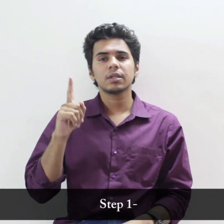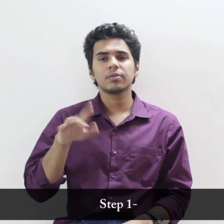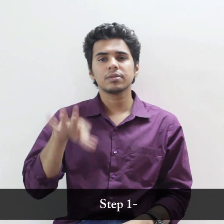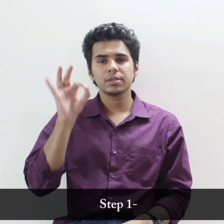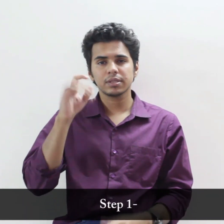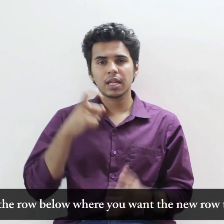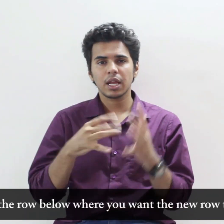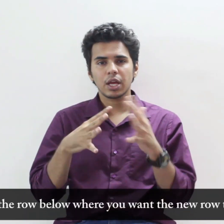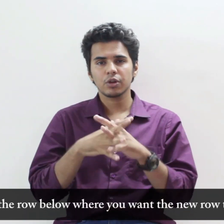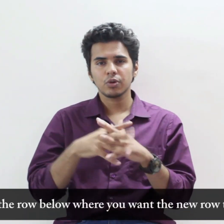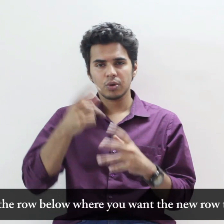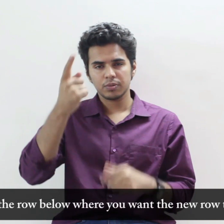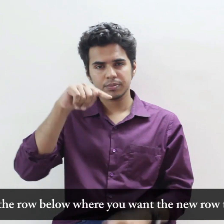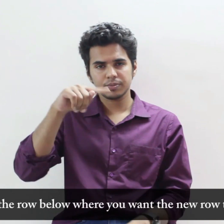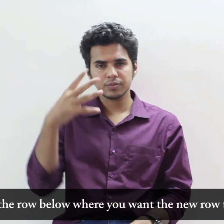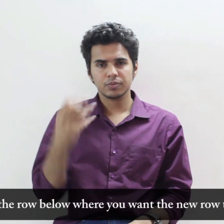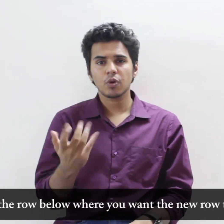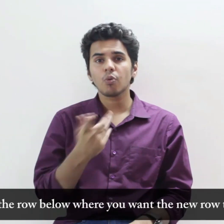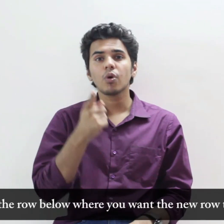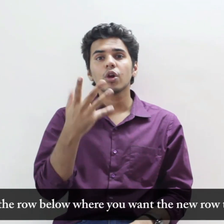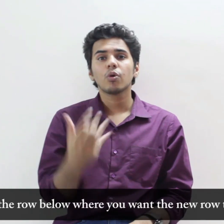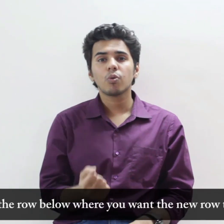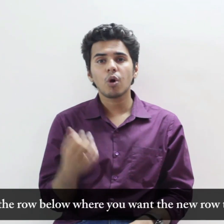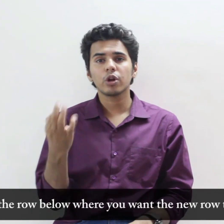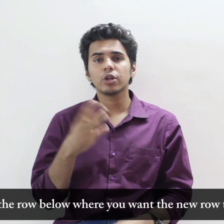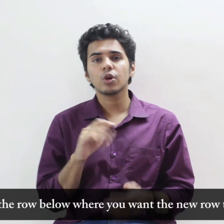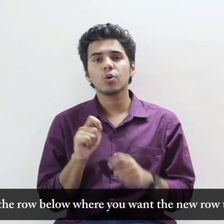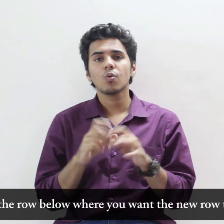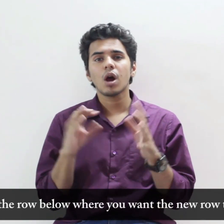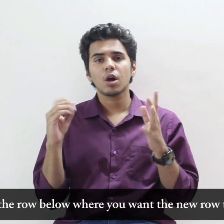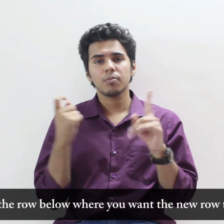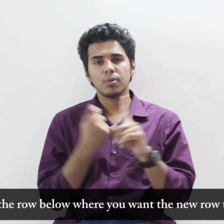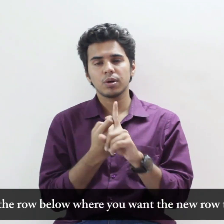Step 1. Select the row below where you want the new row to appear.